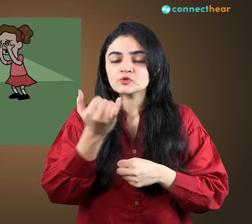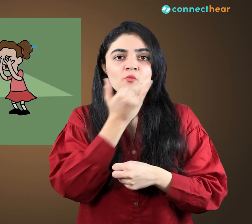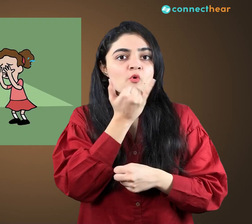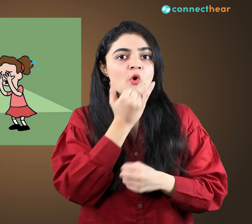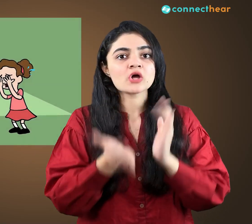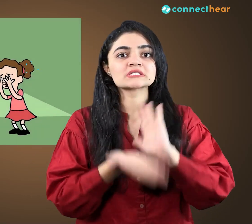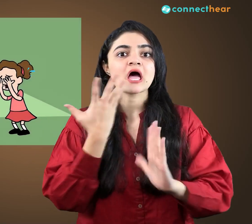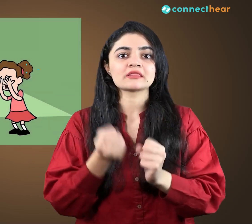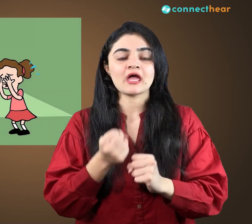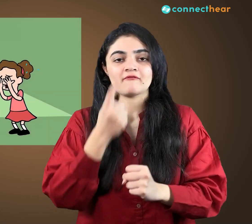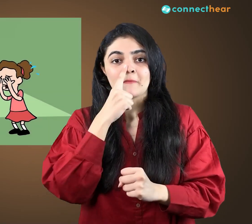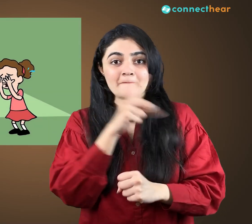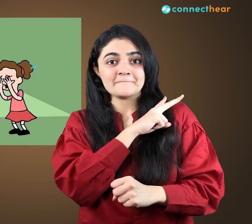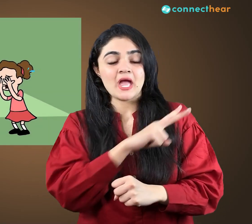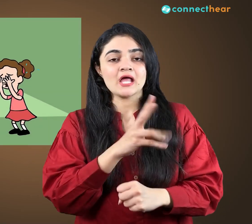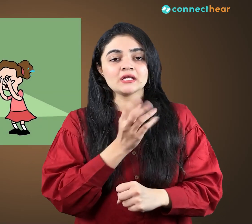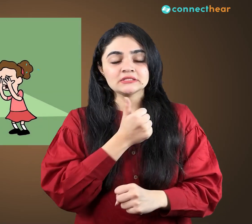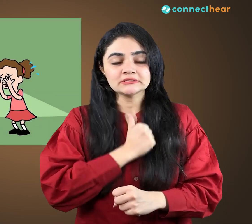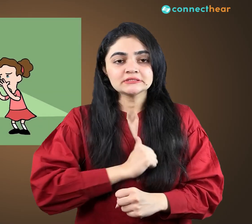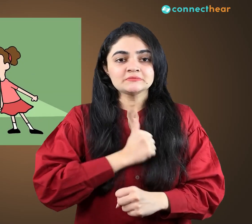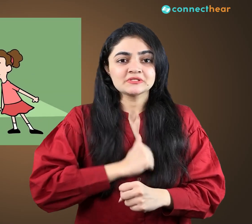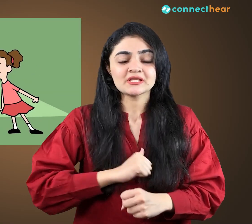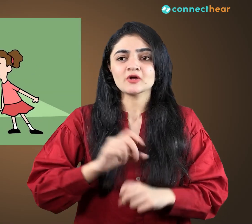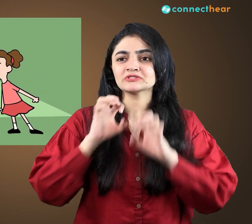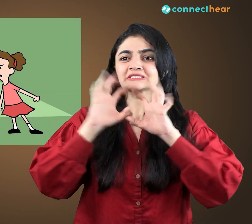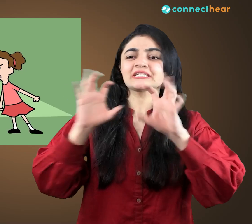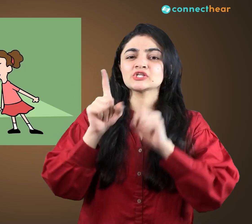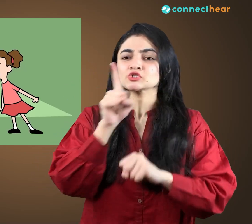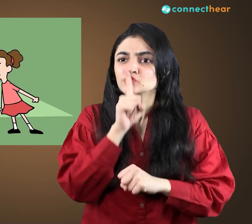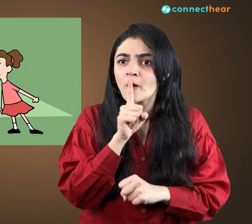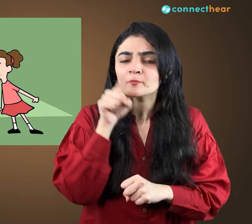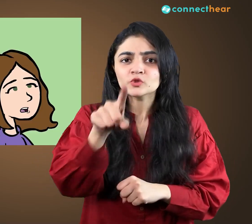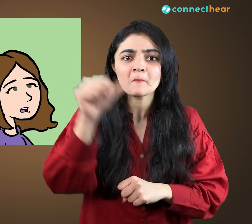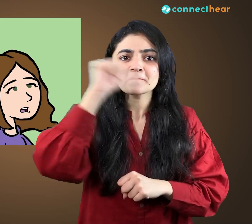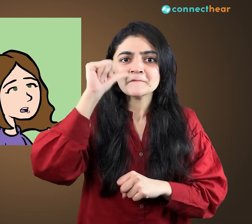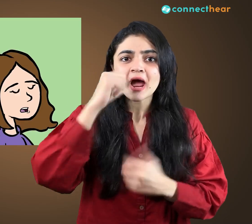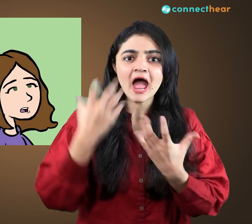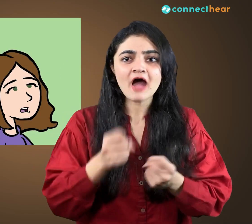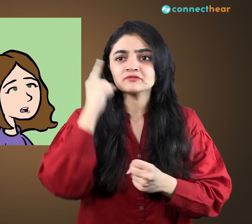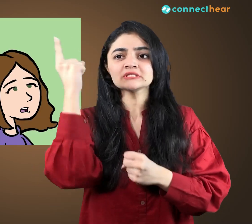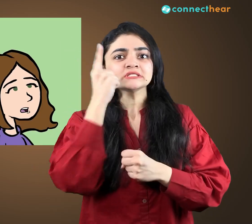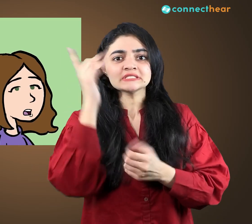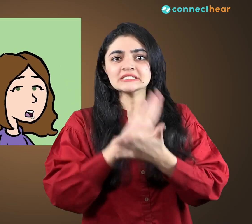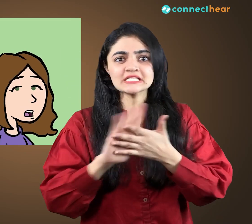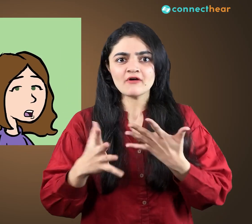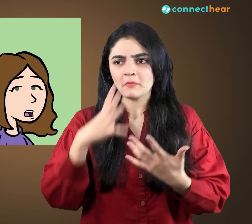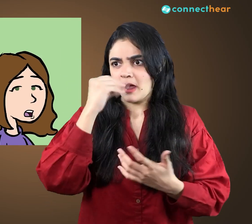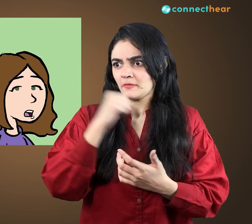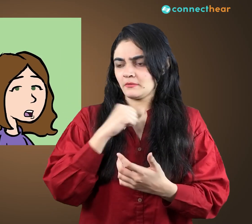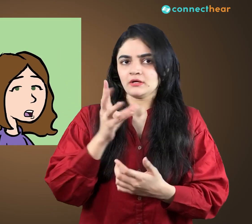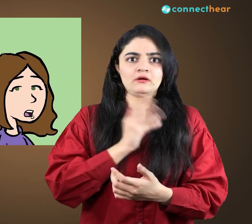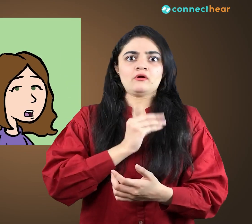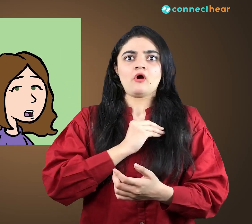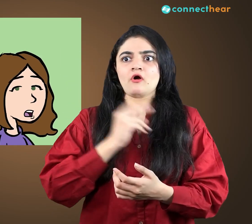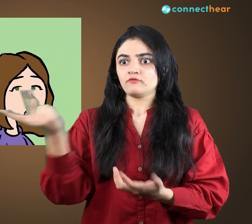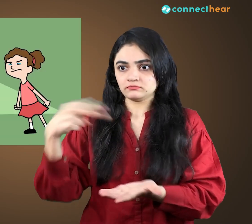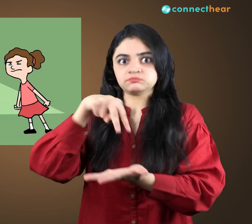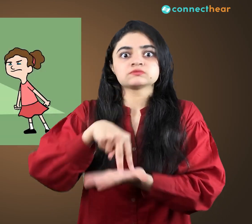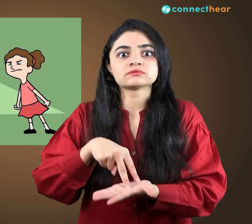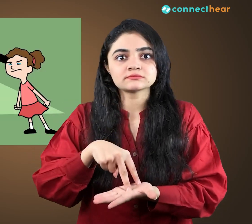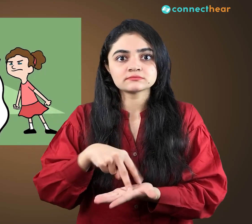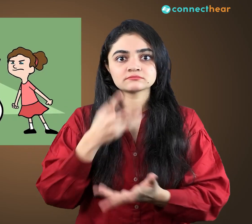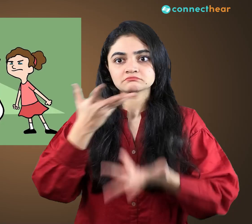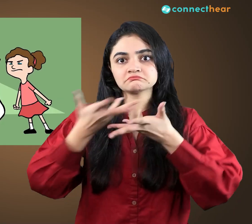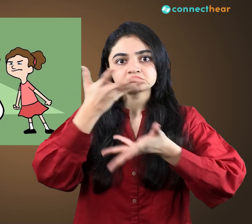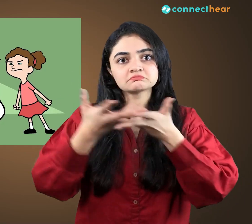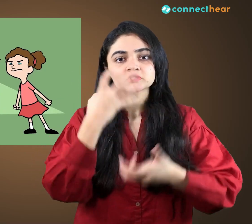finally couldn't take it anymore, and she screamed at him, "Stop it, you're drunk." Me and my mom were just in shock that my sister had stood up to him.